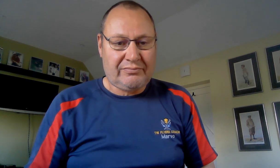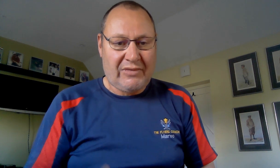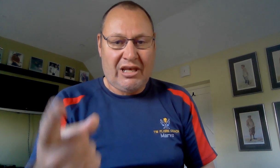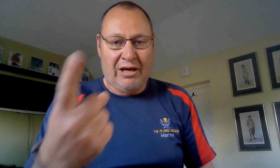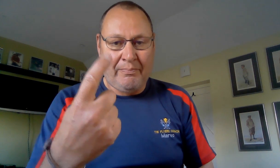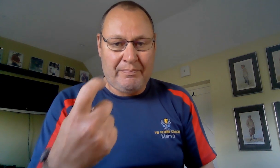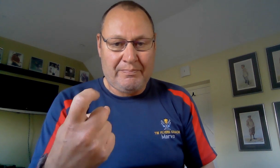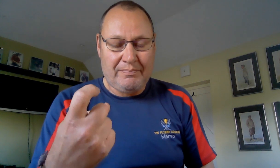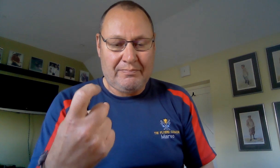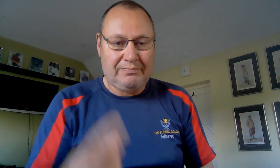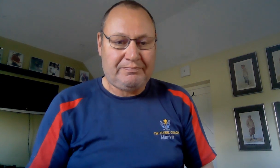Come.